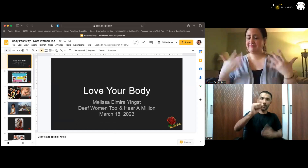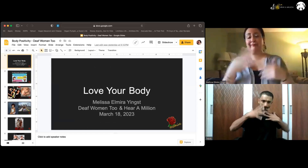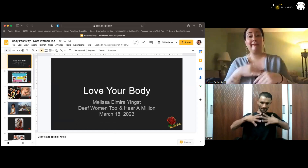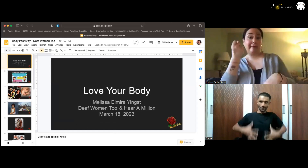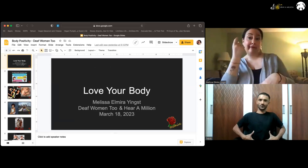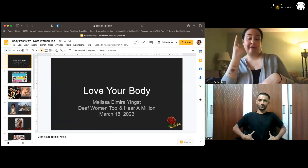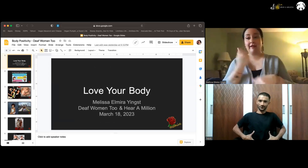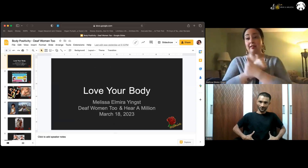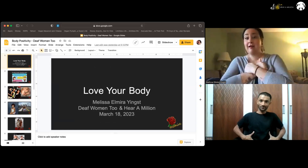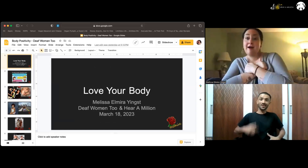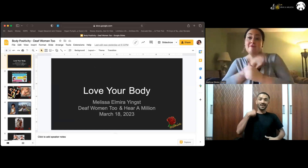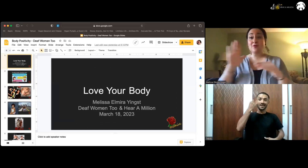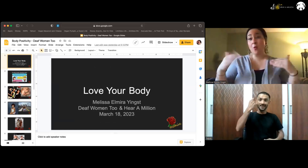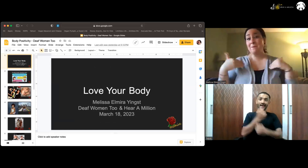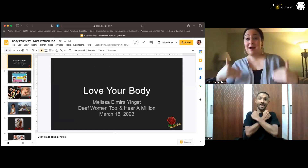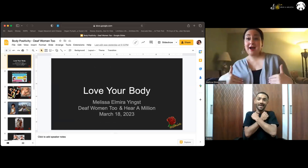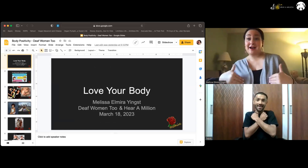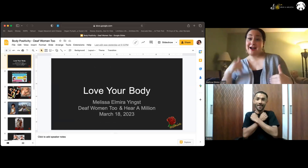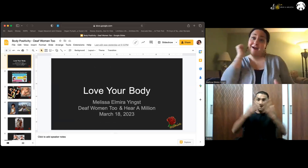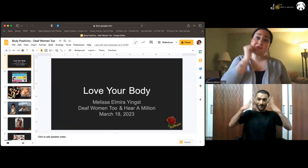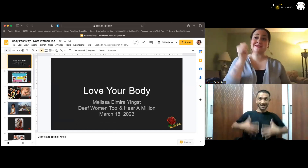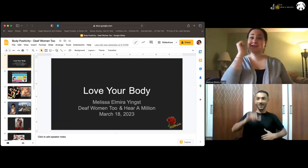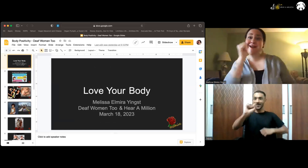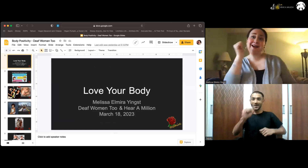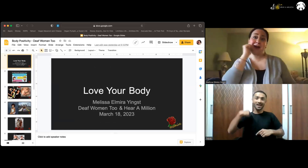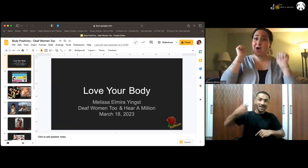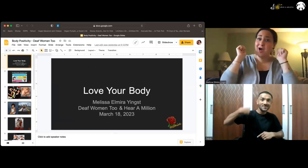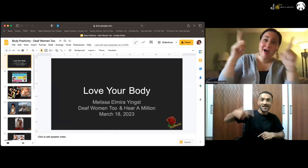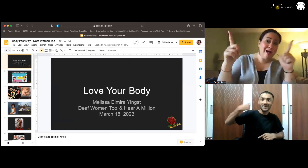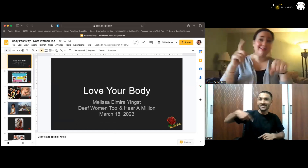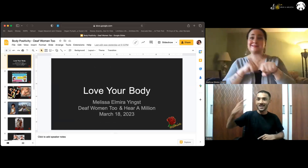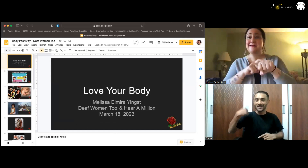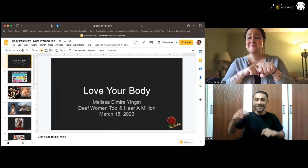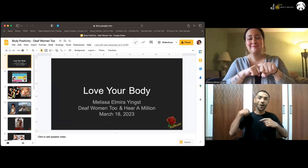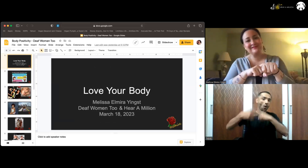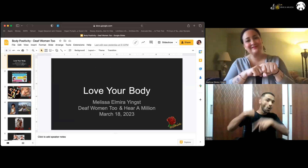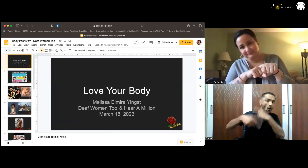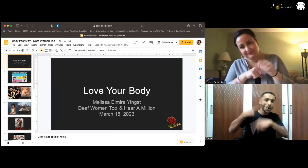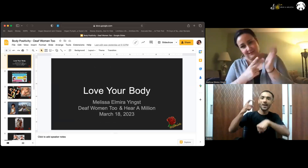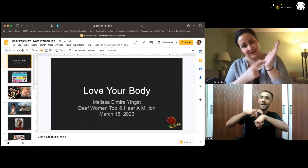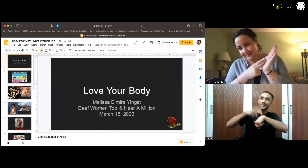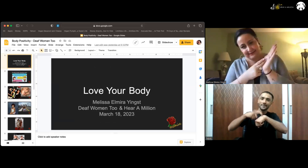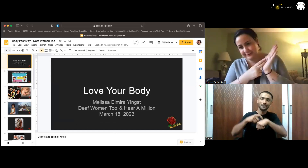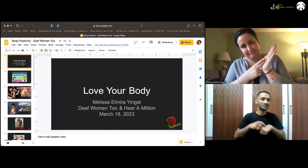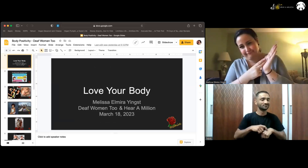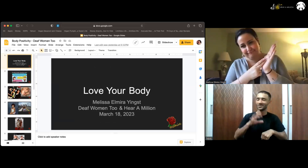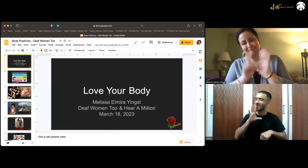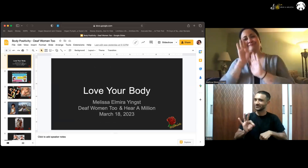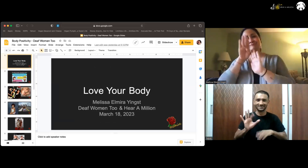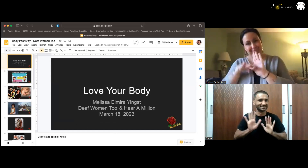So yeah, that's the topic of my presentation. Love your body and love your body every day, all the